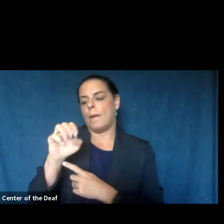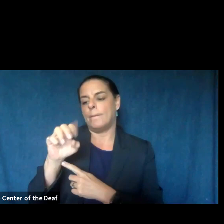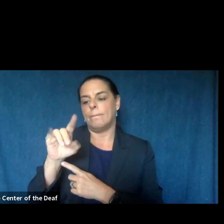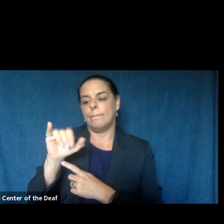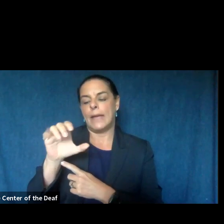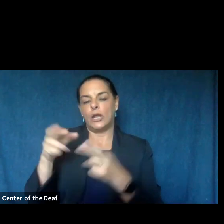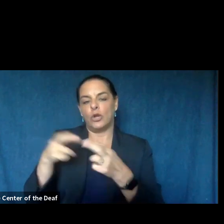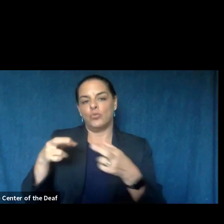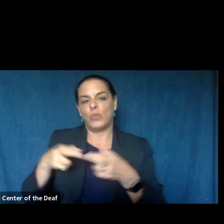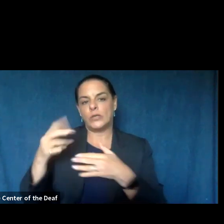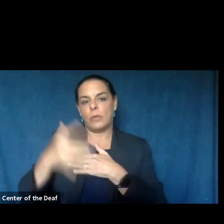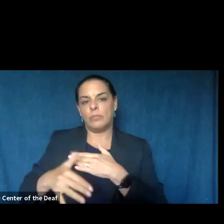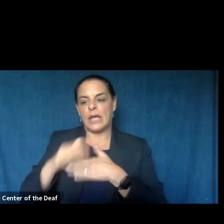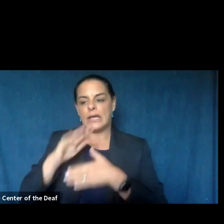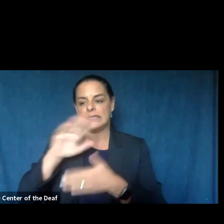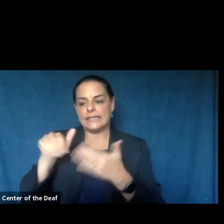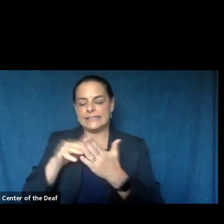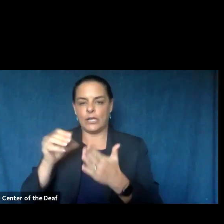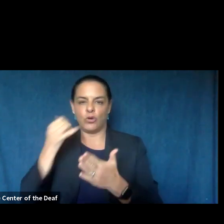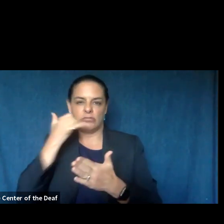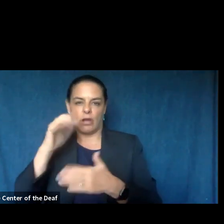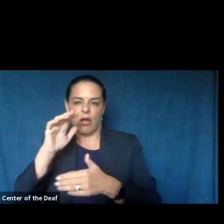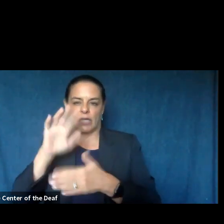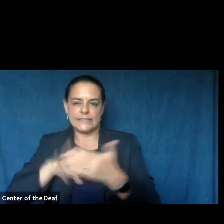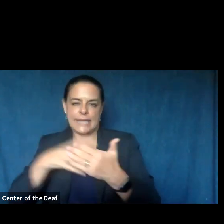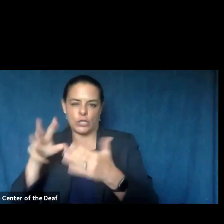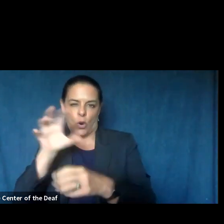appointment for a donation. That number, I have it here,